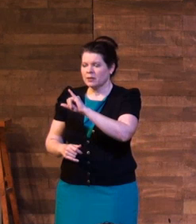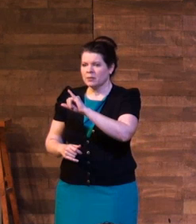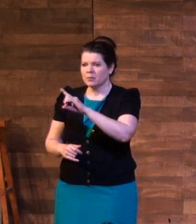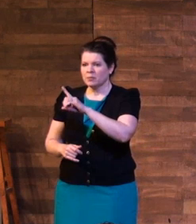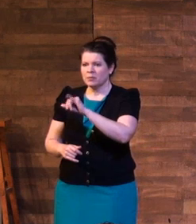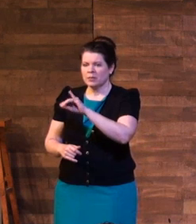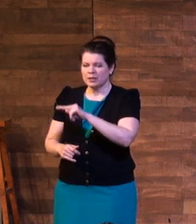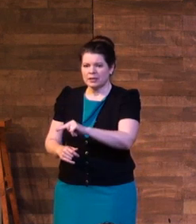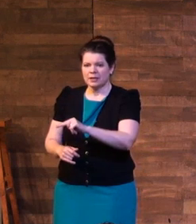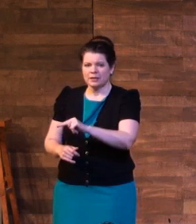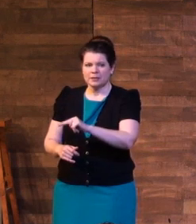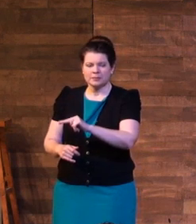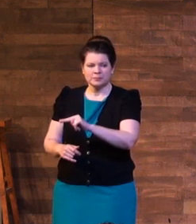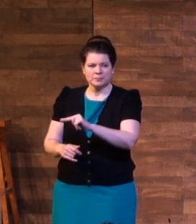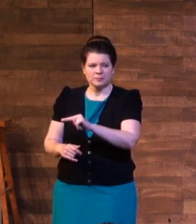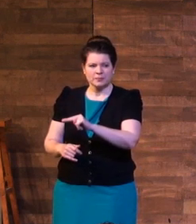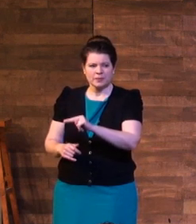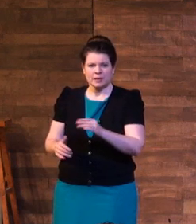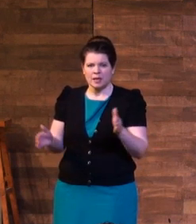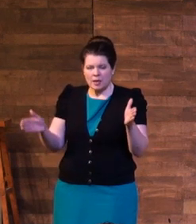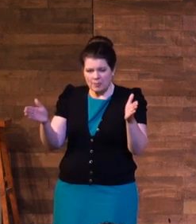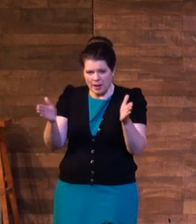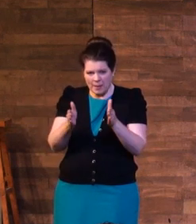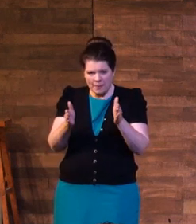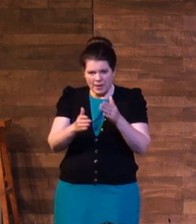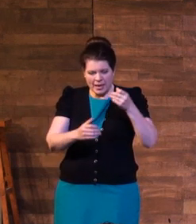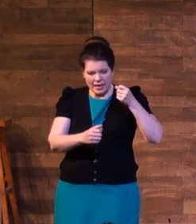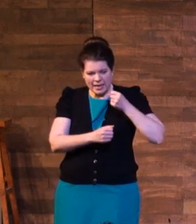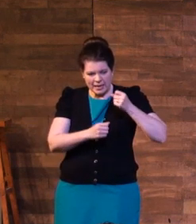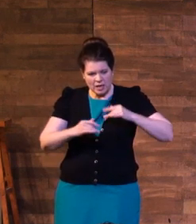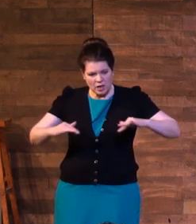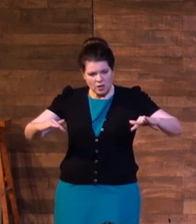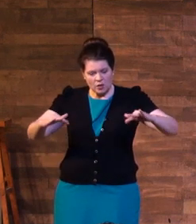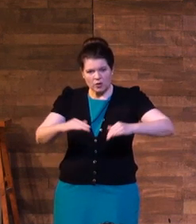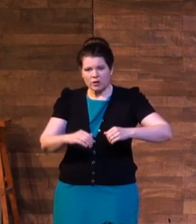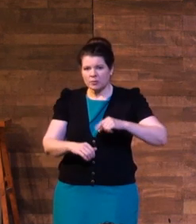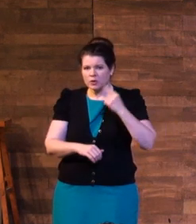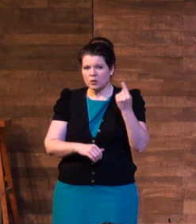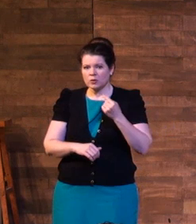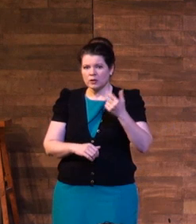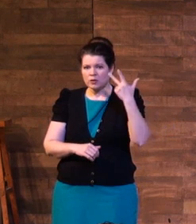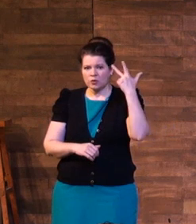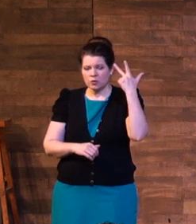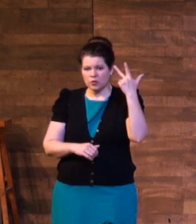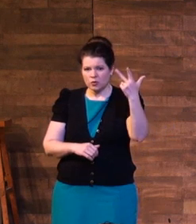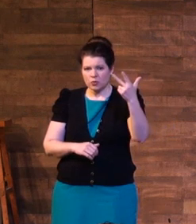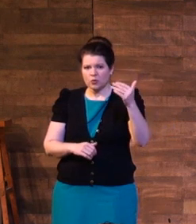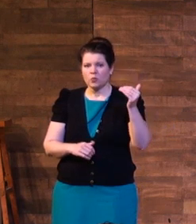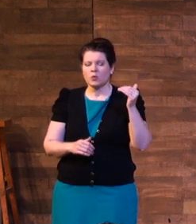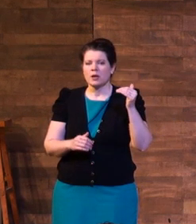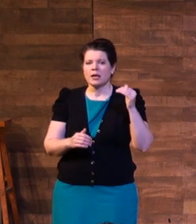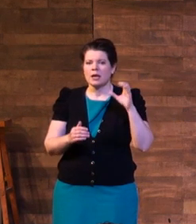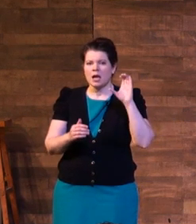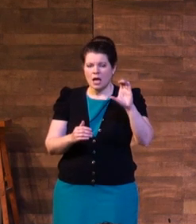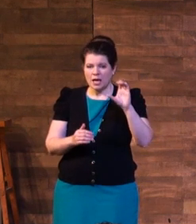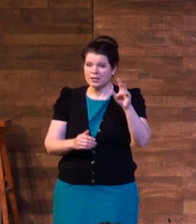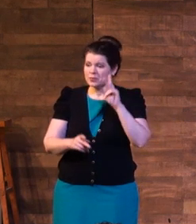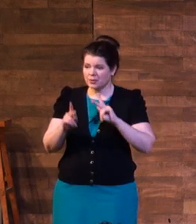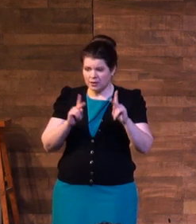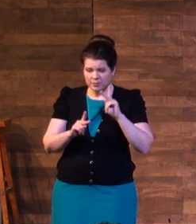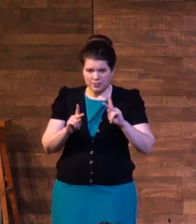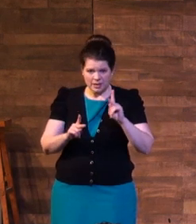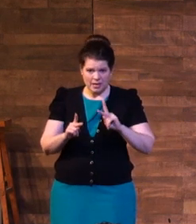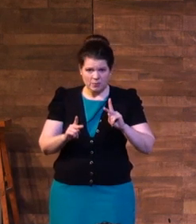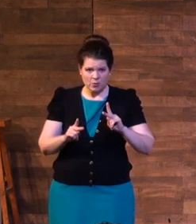number of Gideon's army to just 300 people so that God gets the credit and Gideon doesn't. And if the story ended there, that'd be okay, but it doesn't